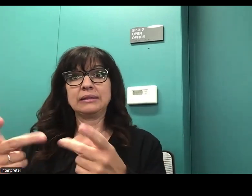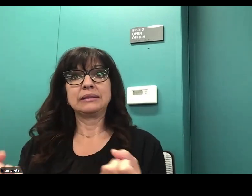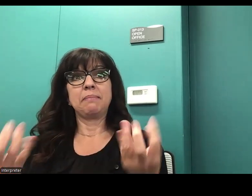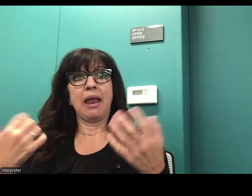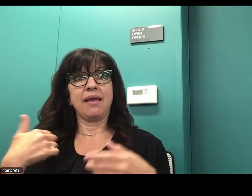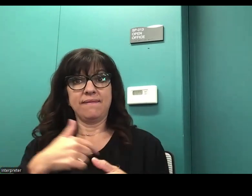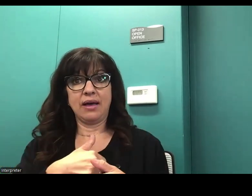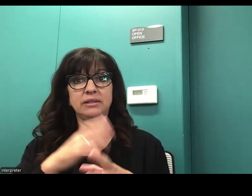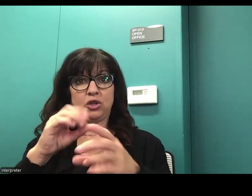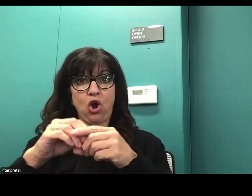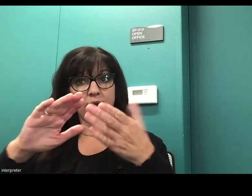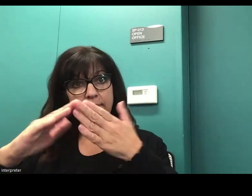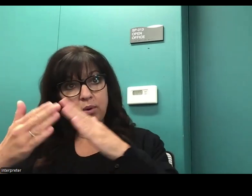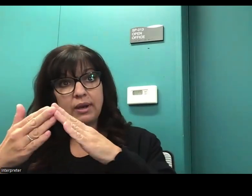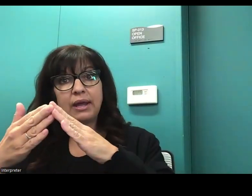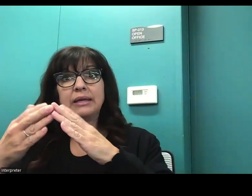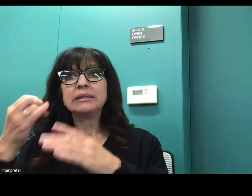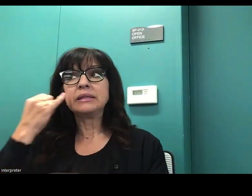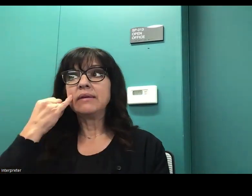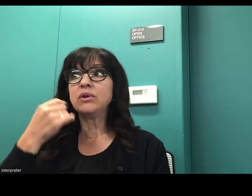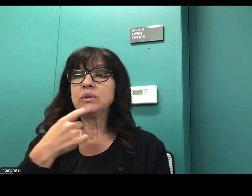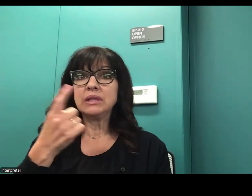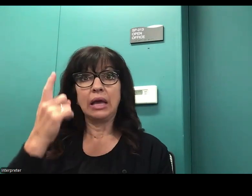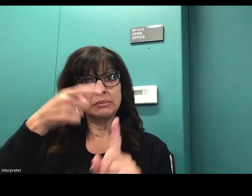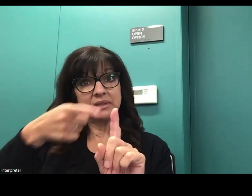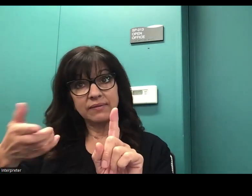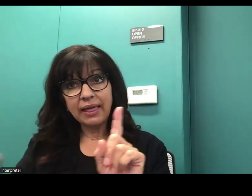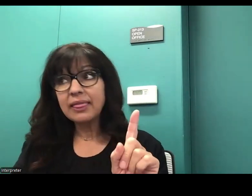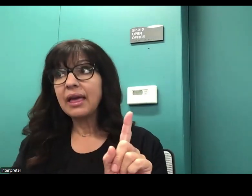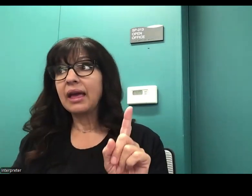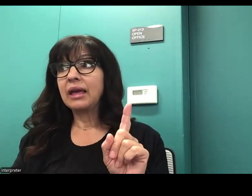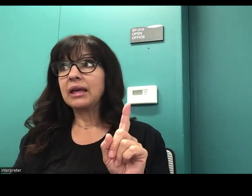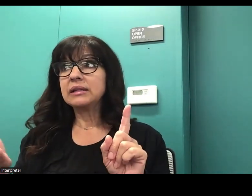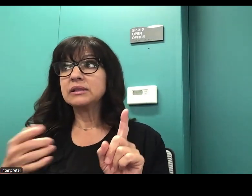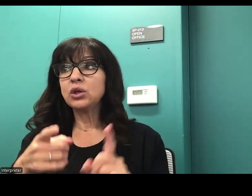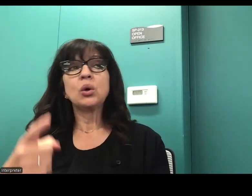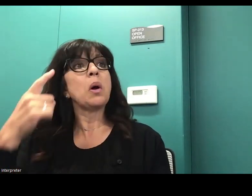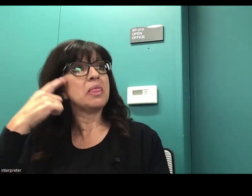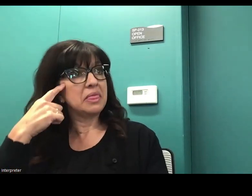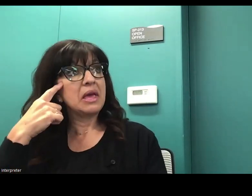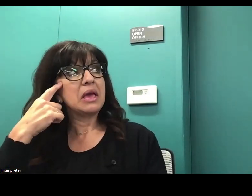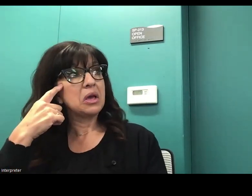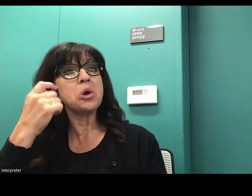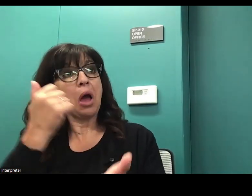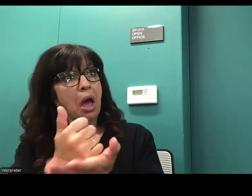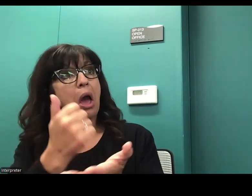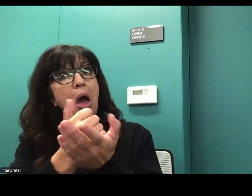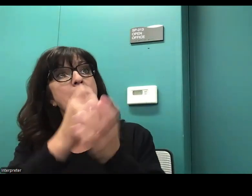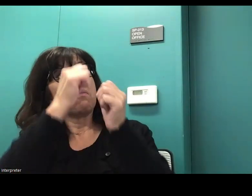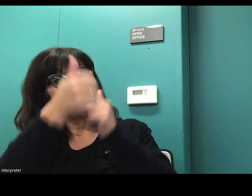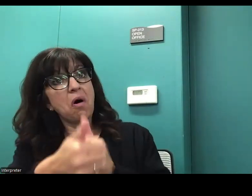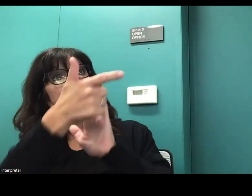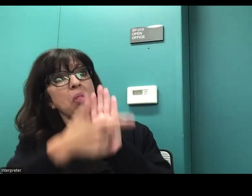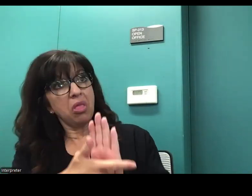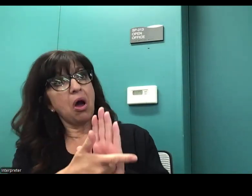are in communities where if you were to say certain things and you think that you're doing it according to the